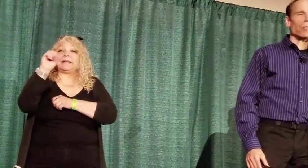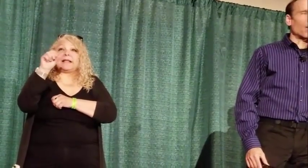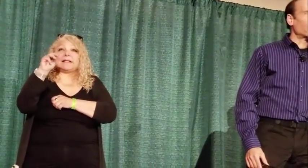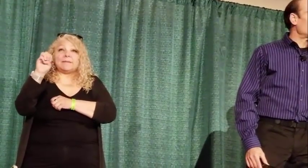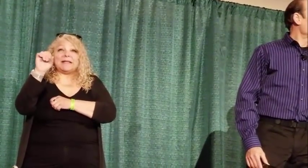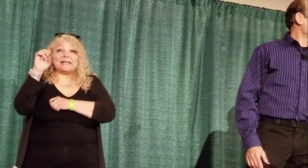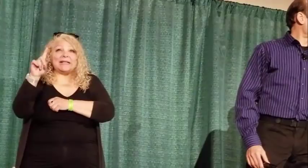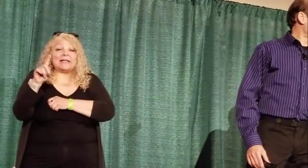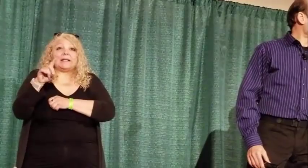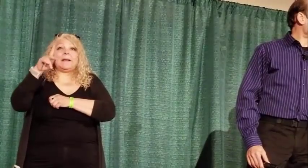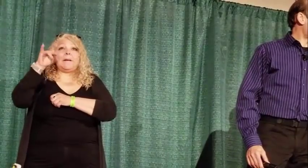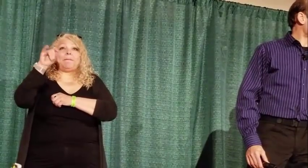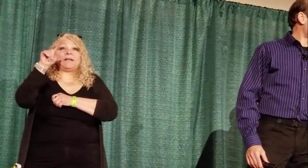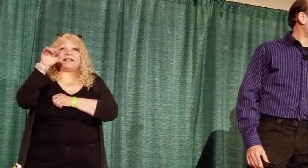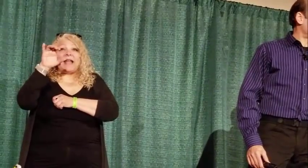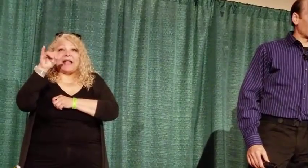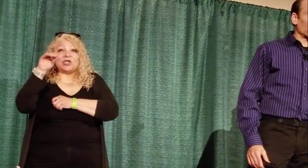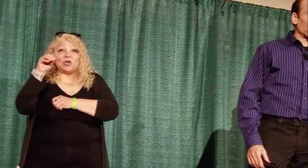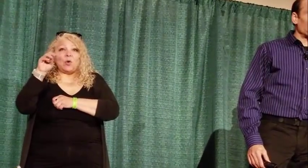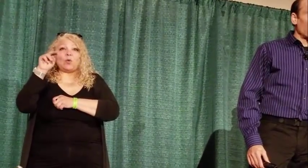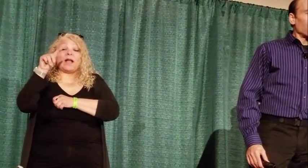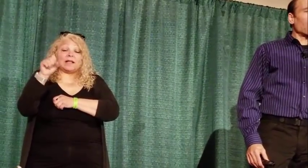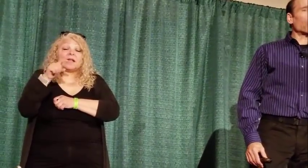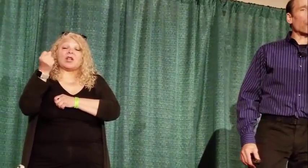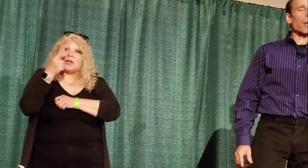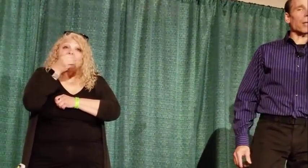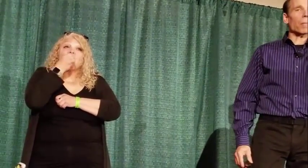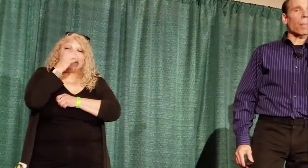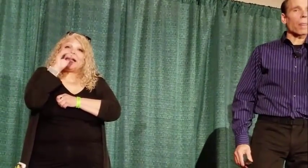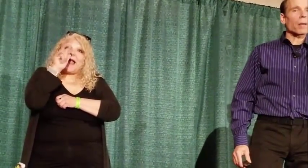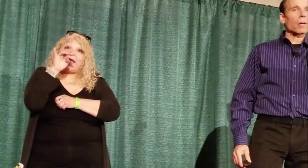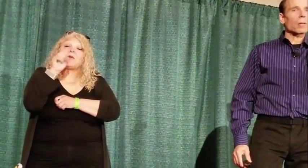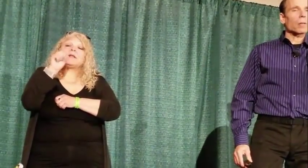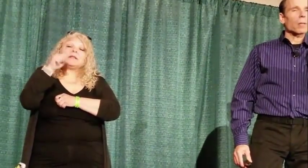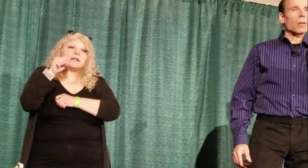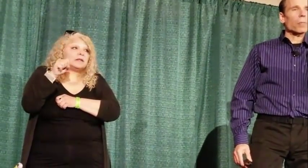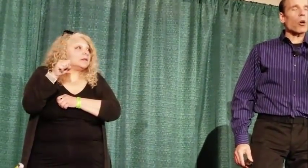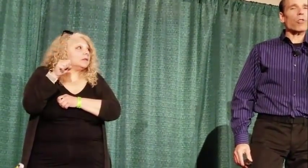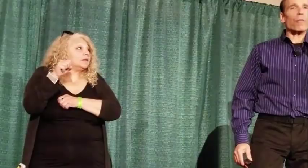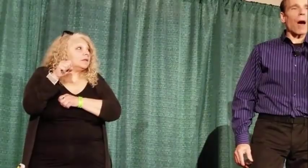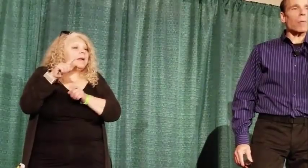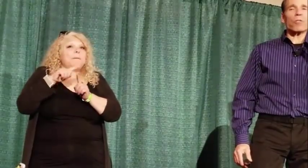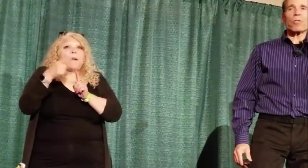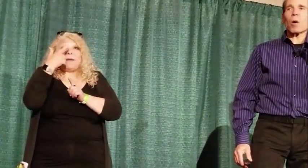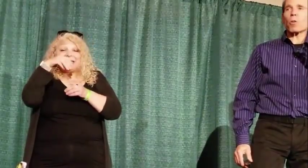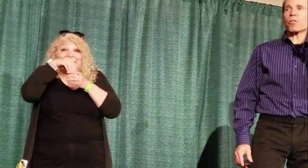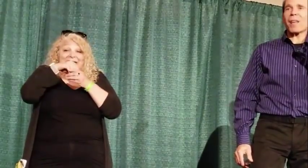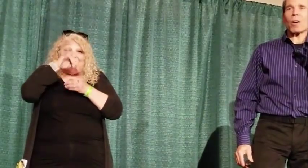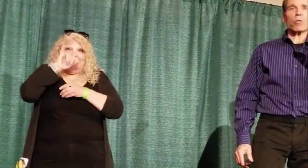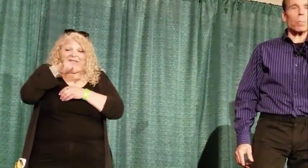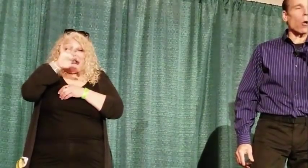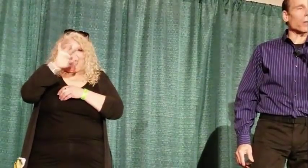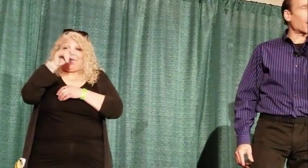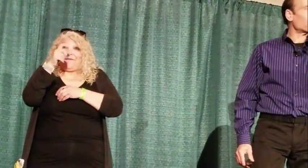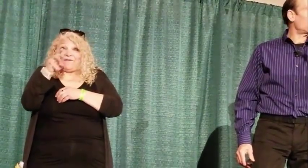nuts instead, you would have had 35 calories a tablespoon. But here's the thing. Because of the fibers, the sterols, the